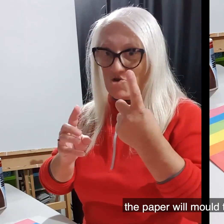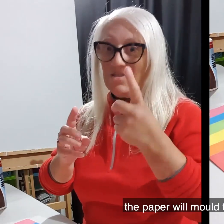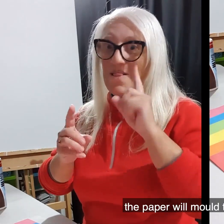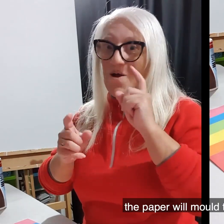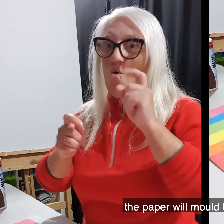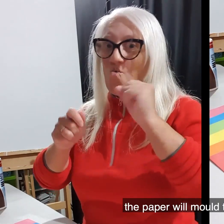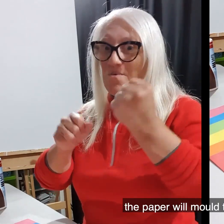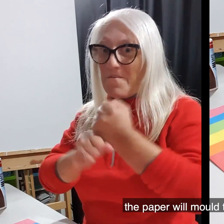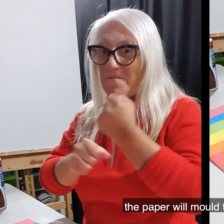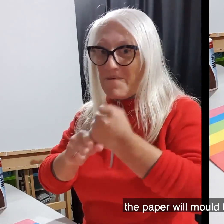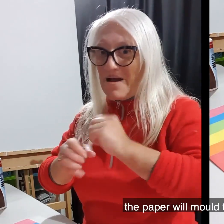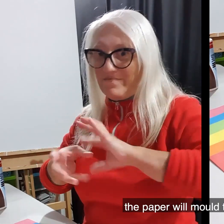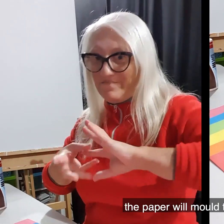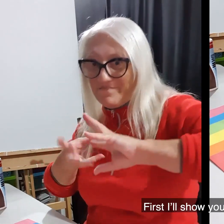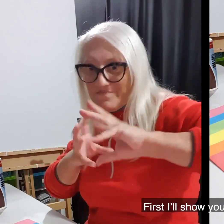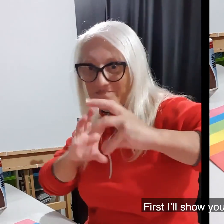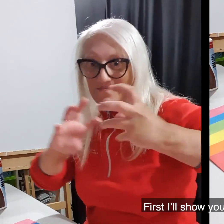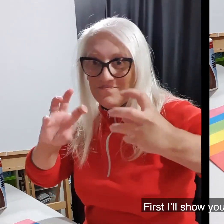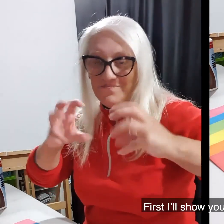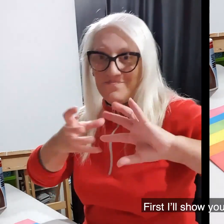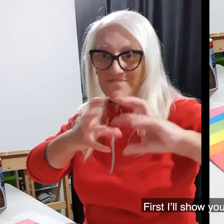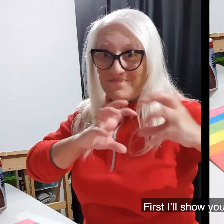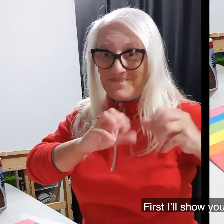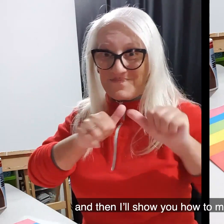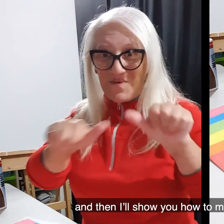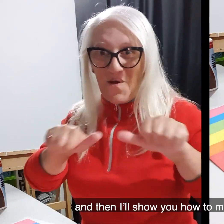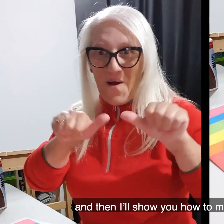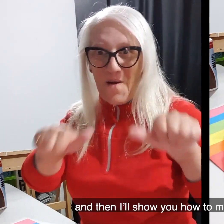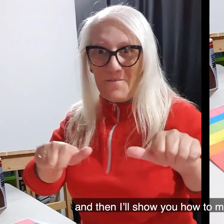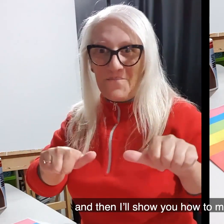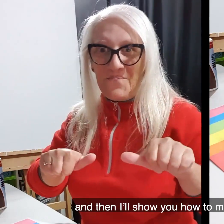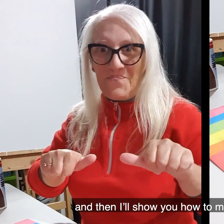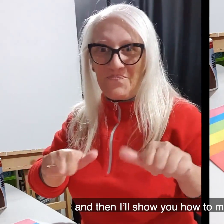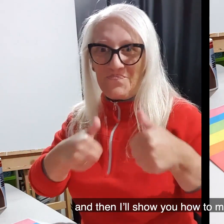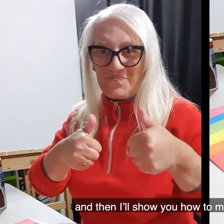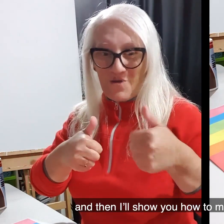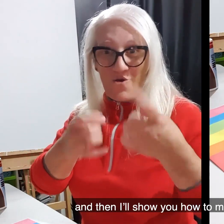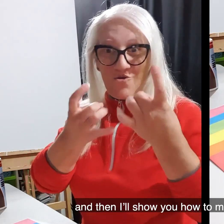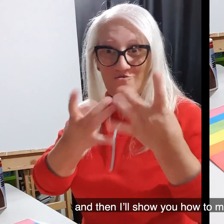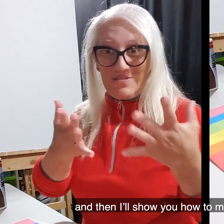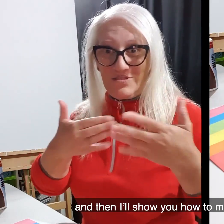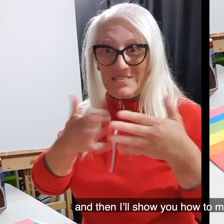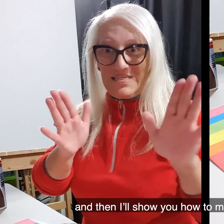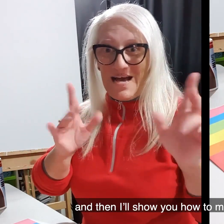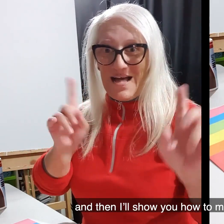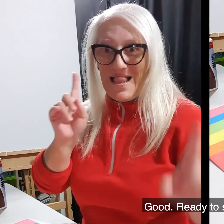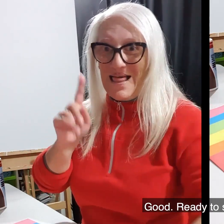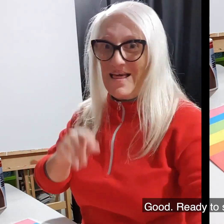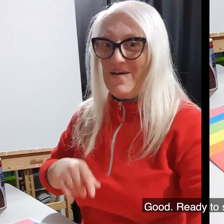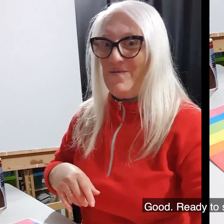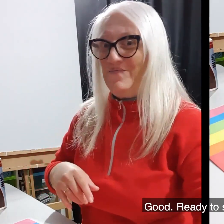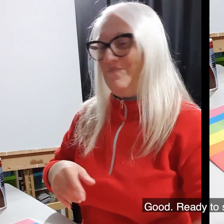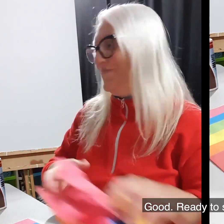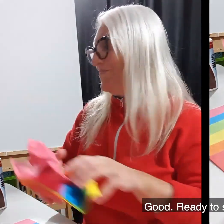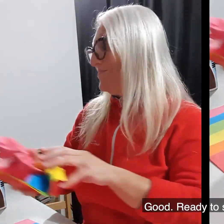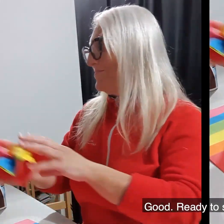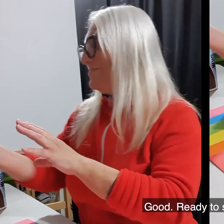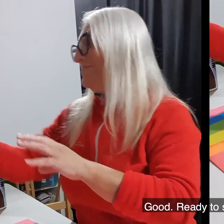shape. First I'll show you the sign, and then I'll show you how to make the sculptures, okay? Good. Ready to start